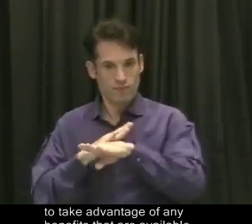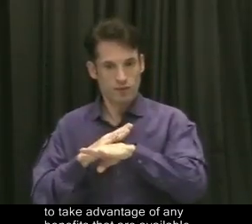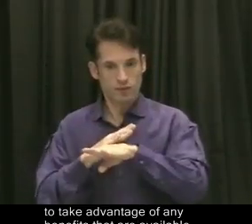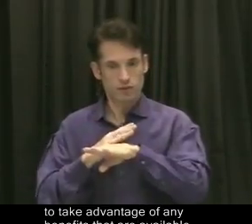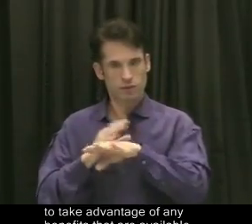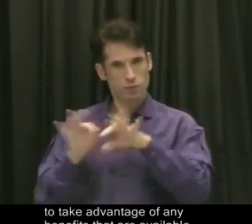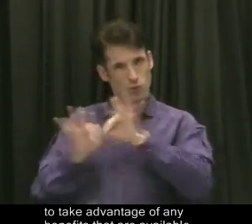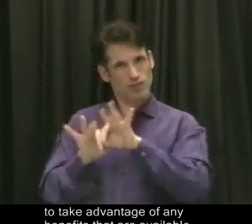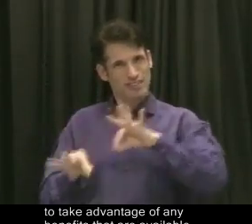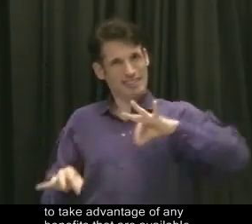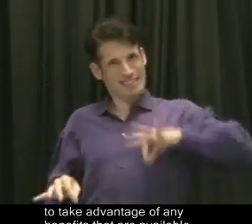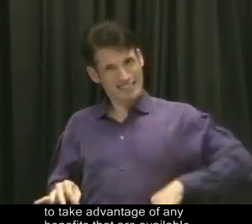are available.